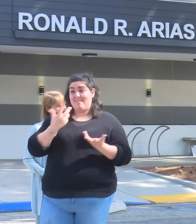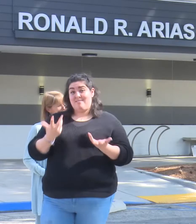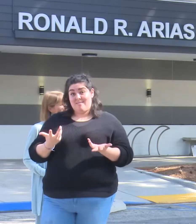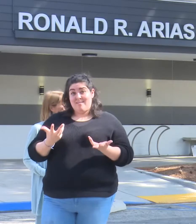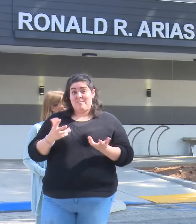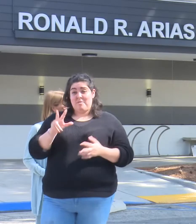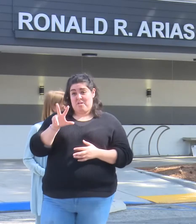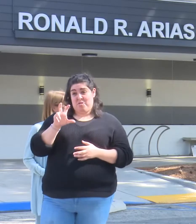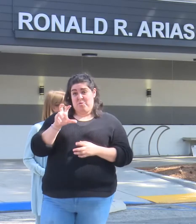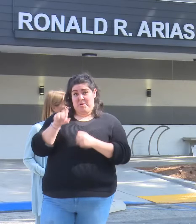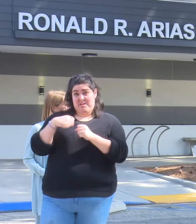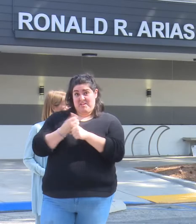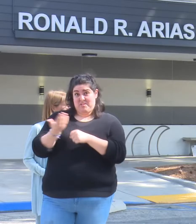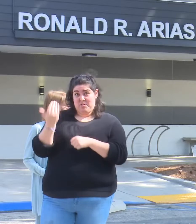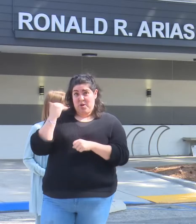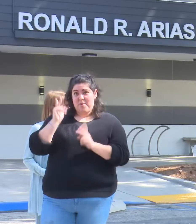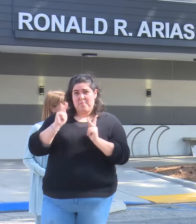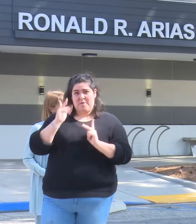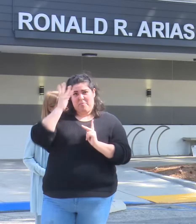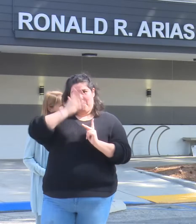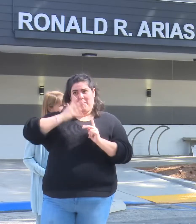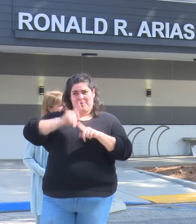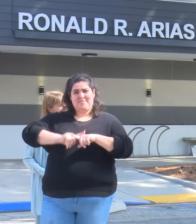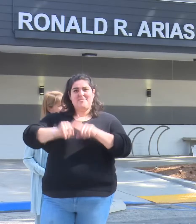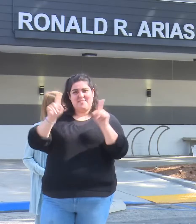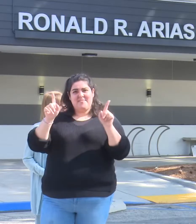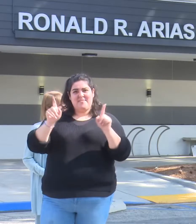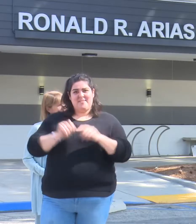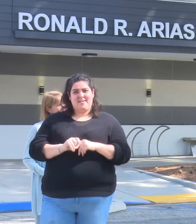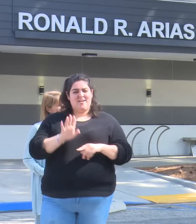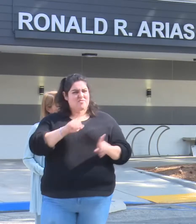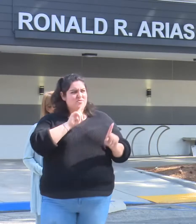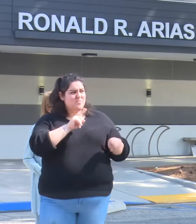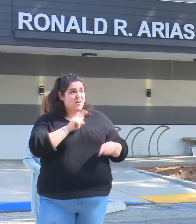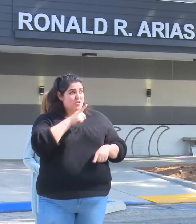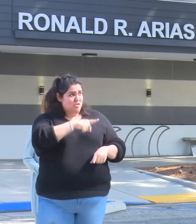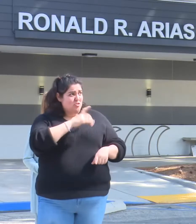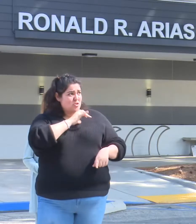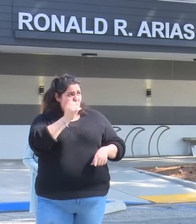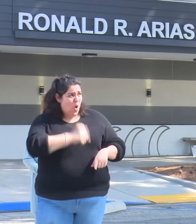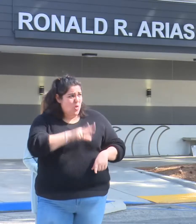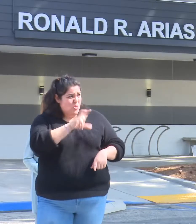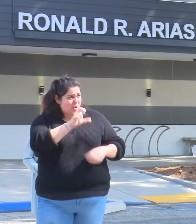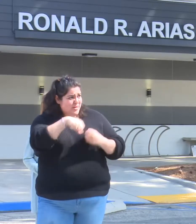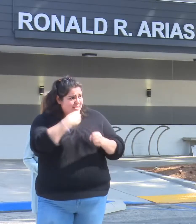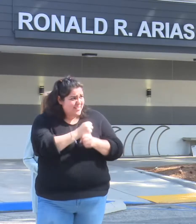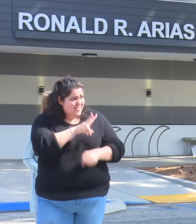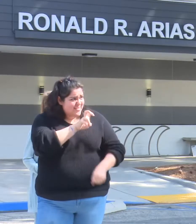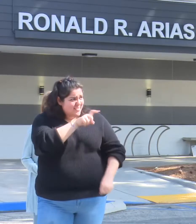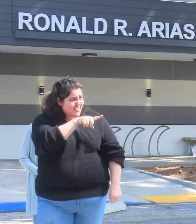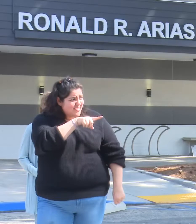about 300 years ago, people looked differently." And her reply was, "Are you that old?"